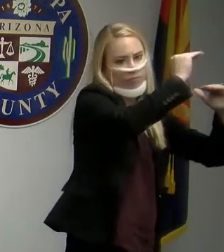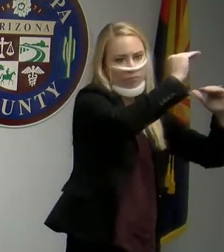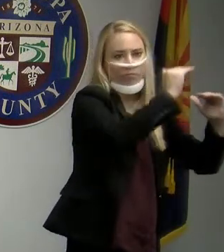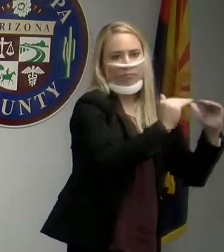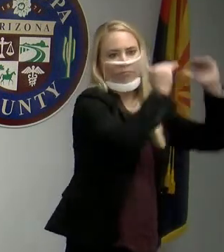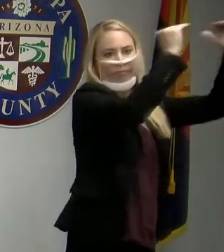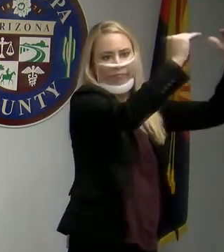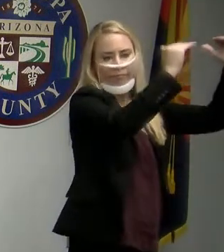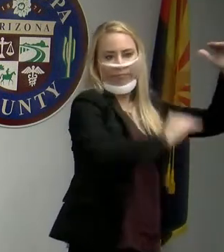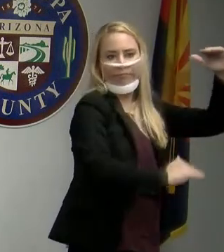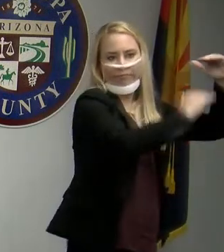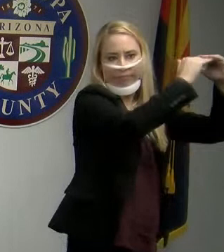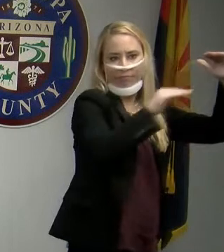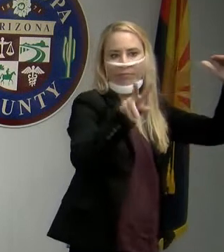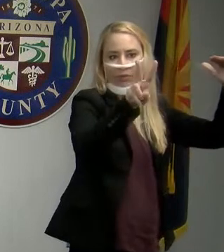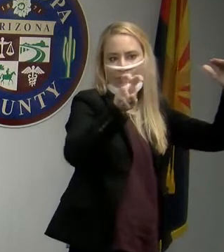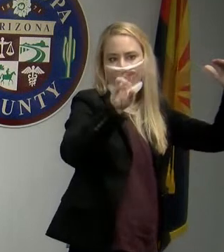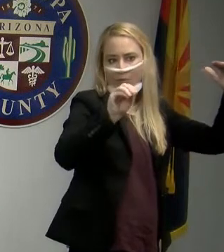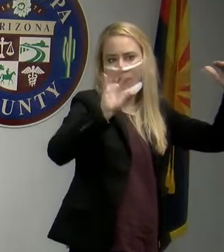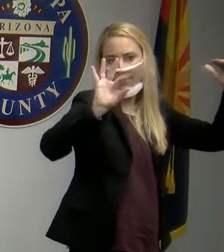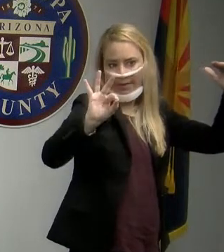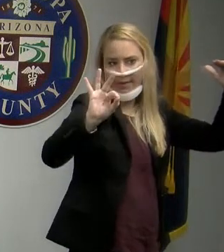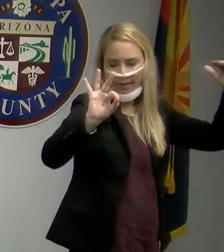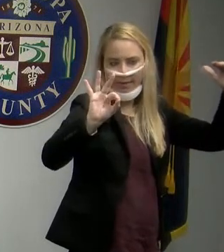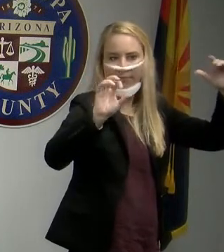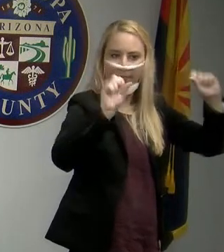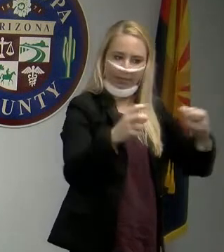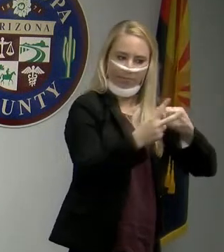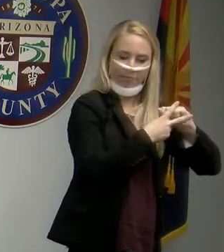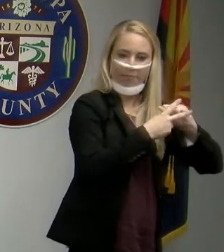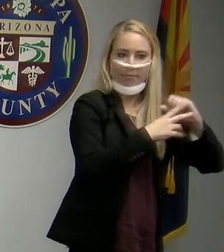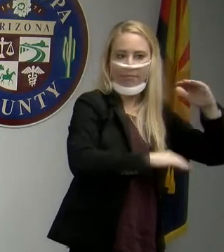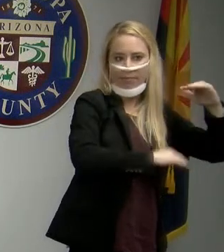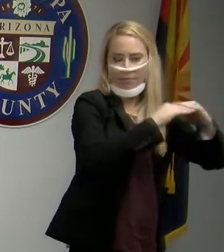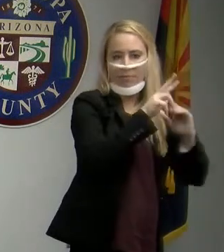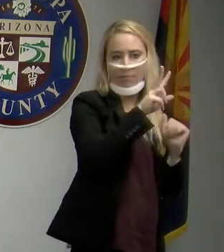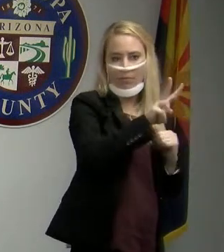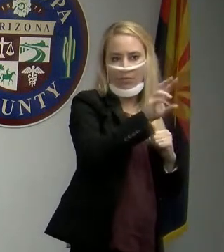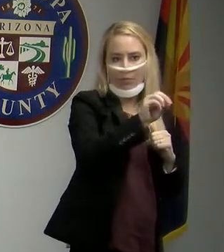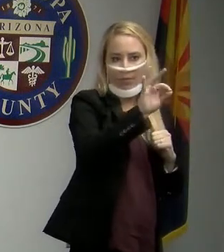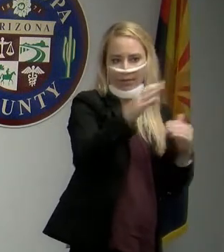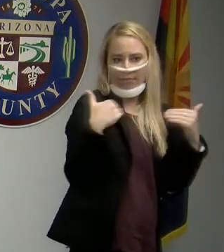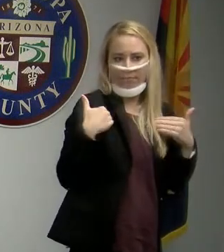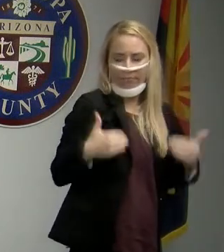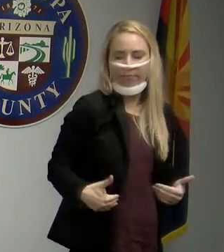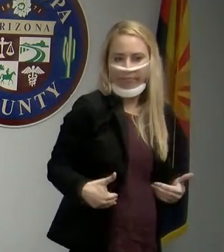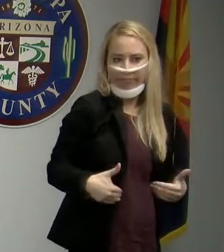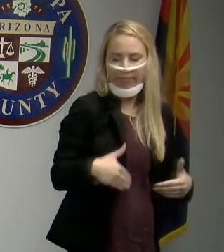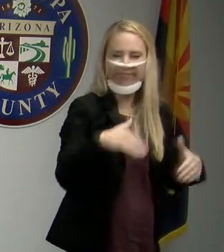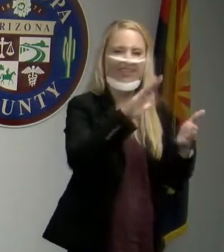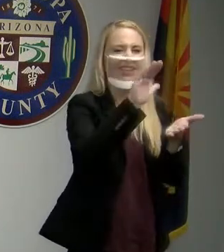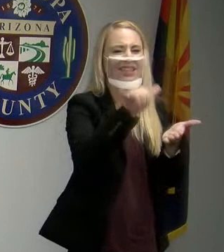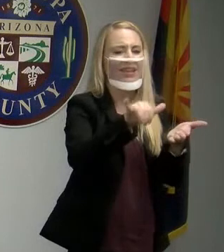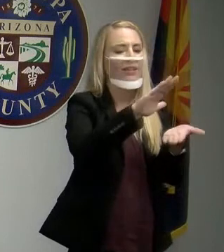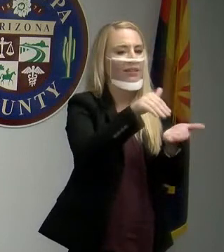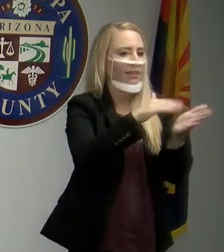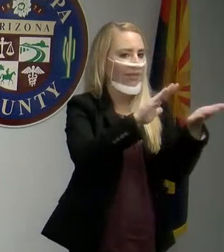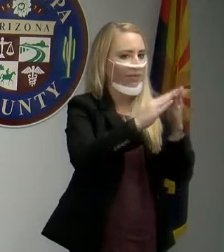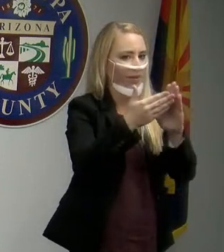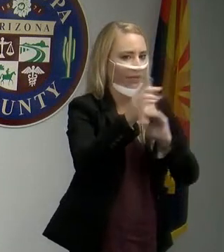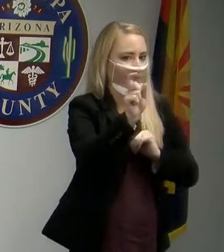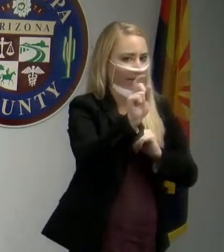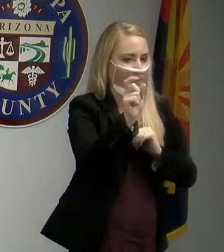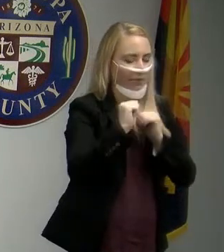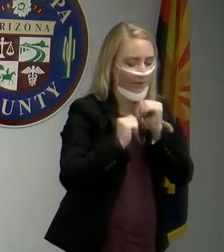site in the Forensic Science Center that is in downtown Phoenix. So we have a graphic that I can show you real quickly. It kind